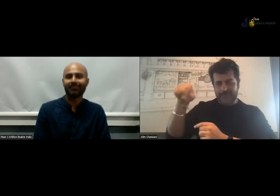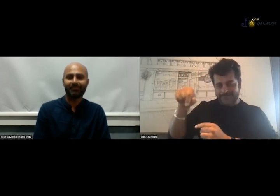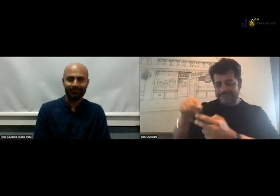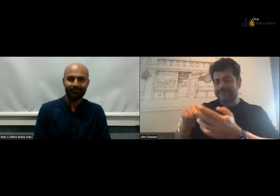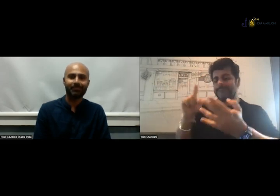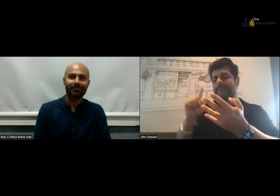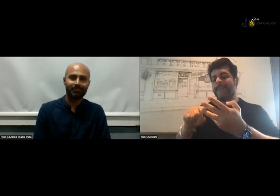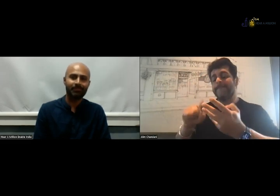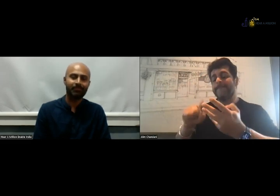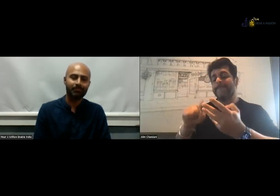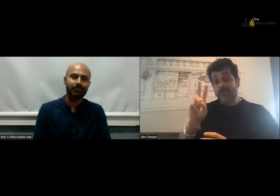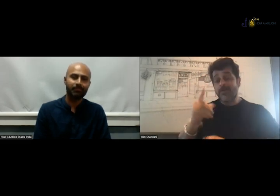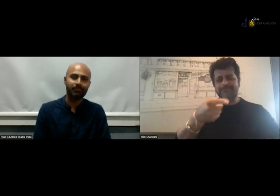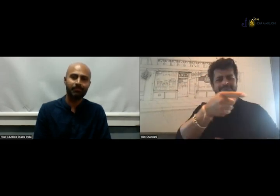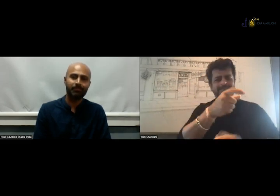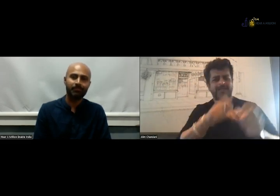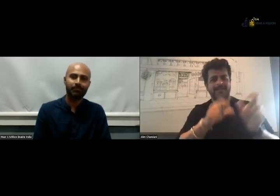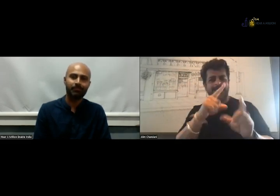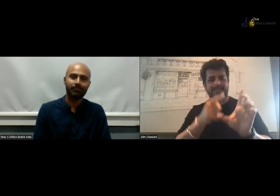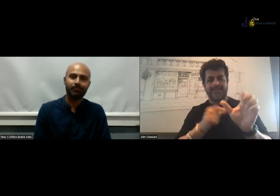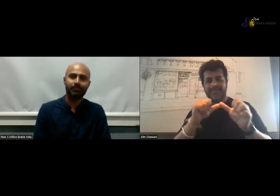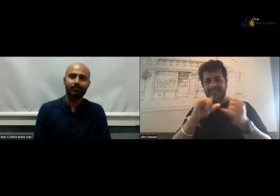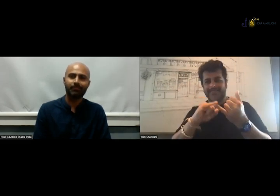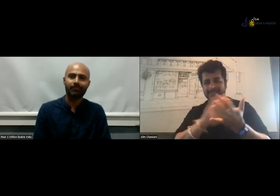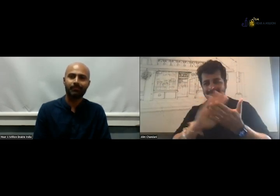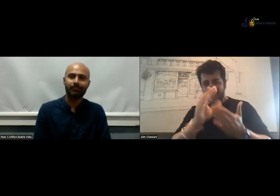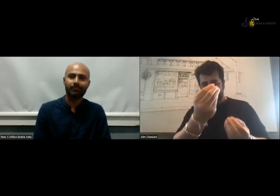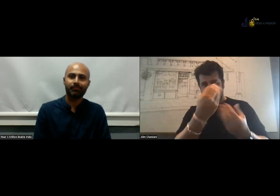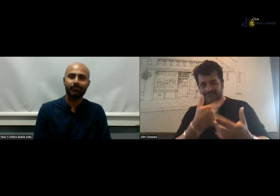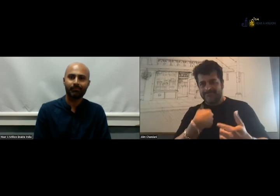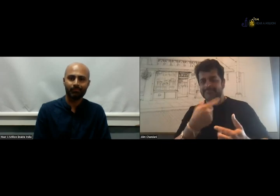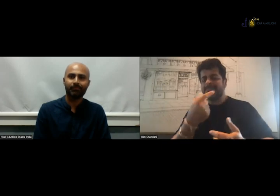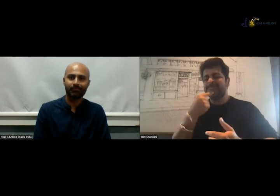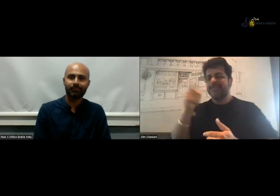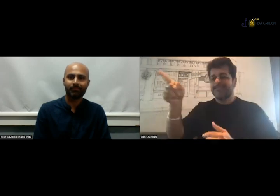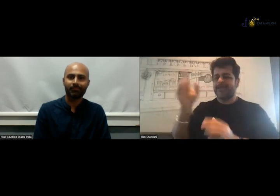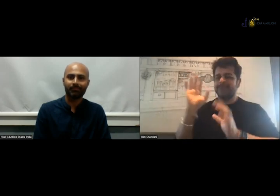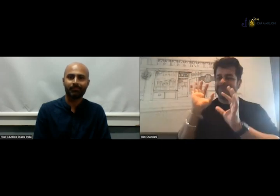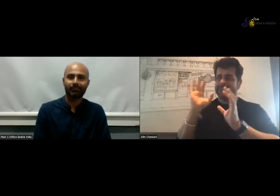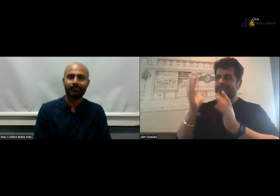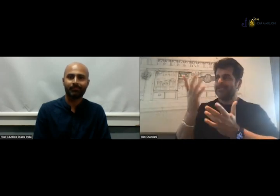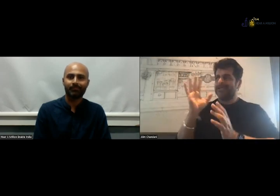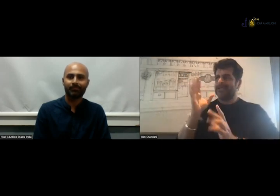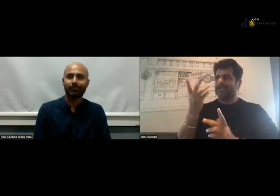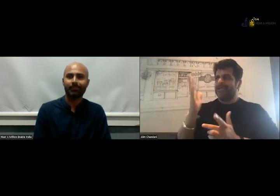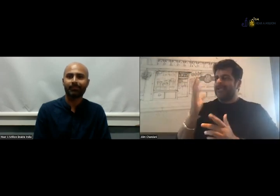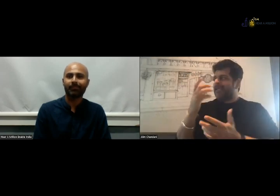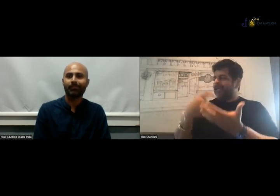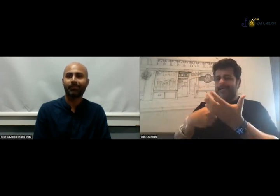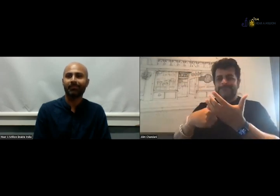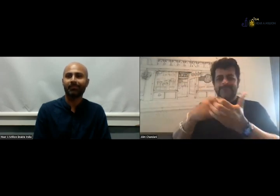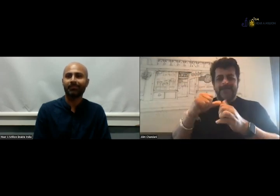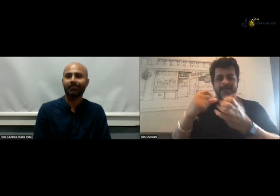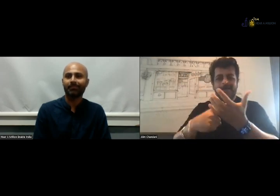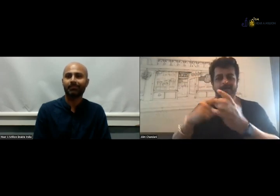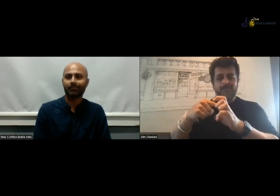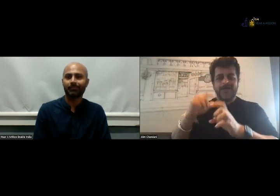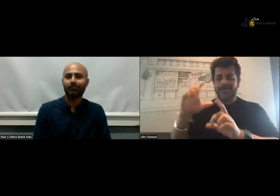I remember those, and I cherish moments as well. And she also told me that she